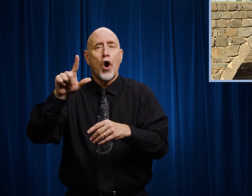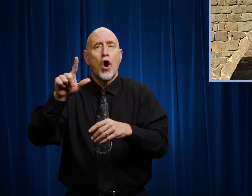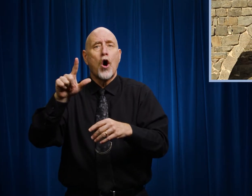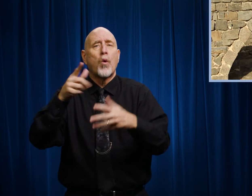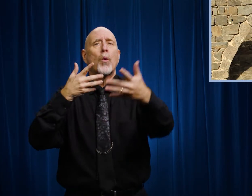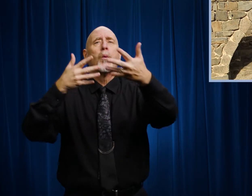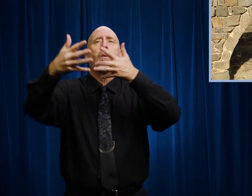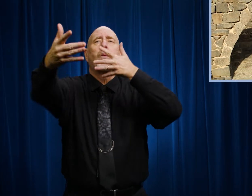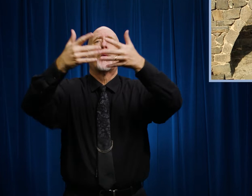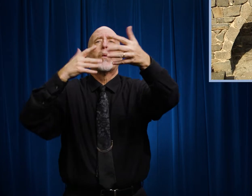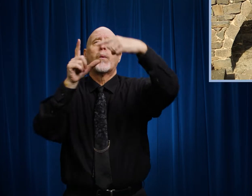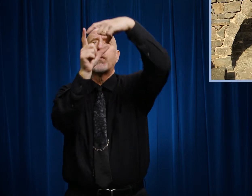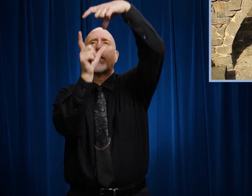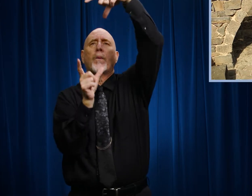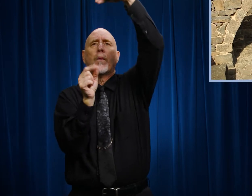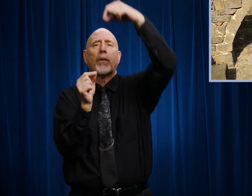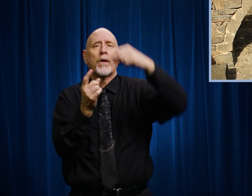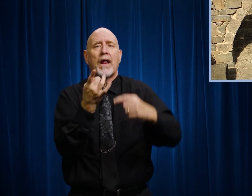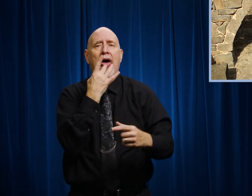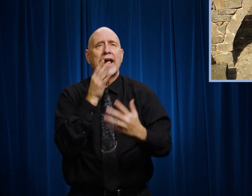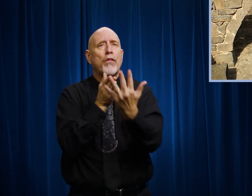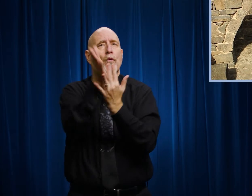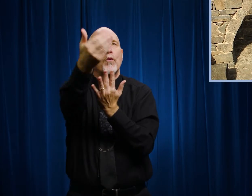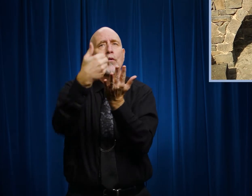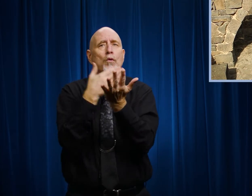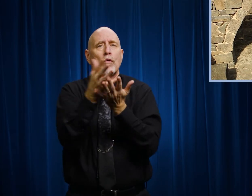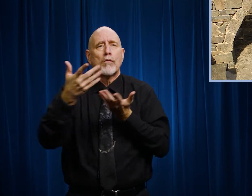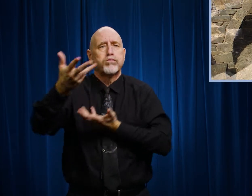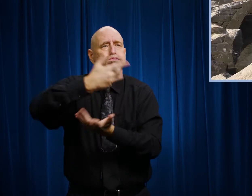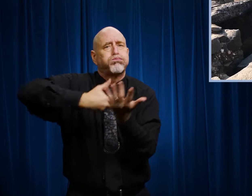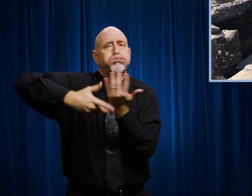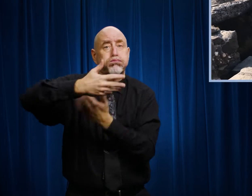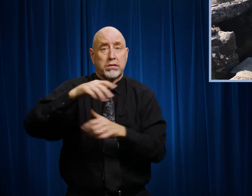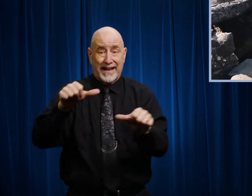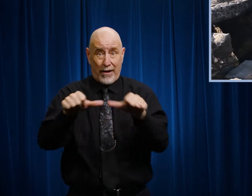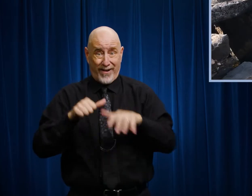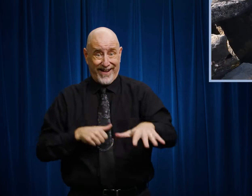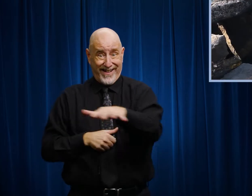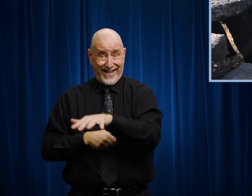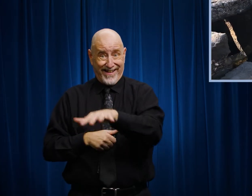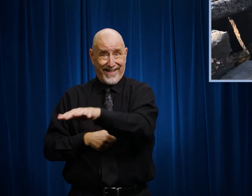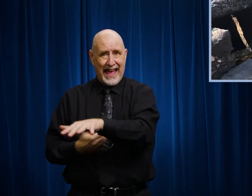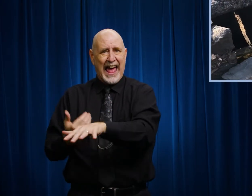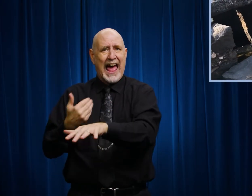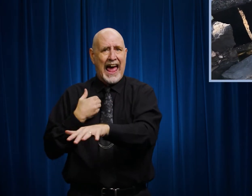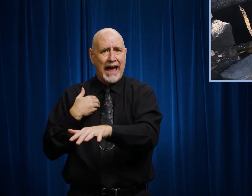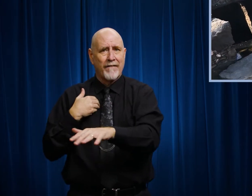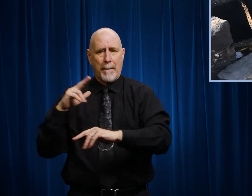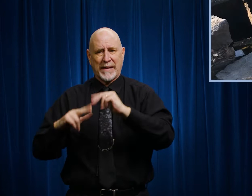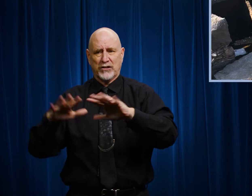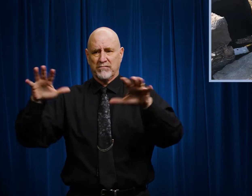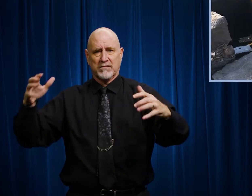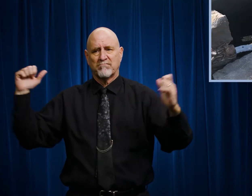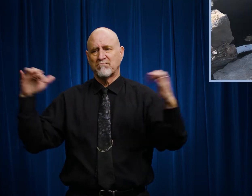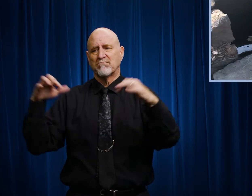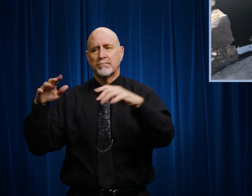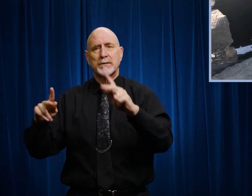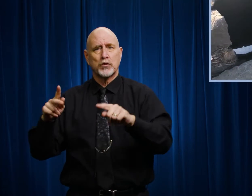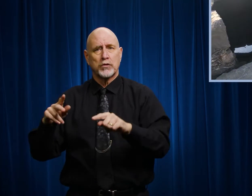were fenestrated to allow for the flow of light and air. This area also contained a public building equipped